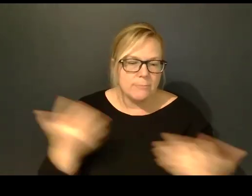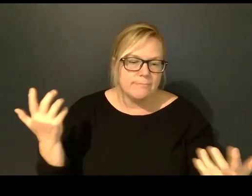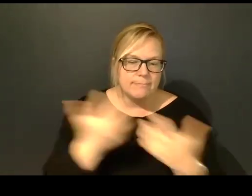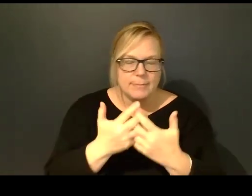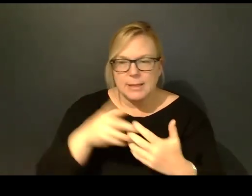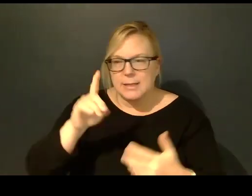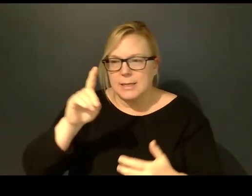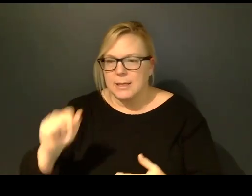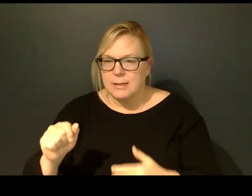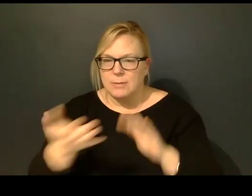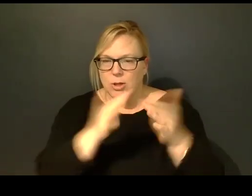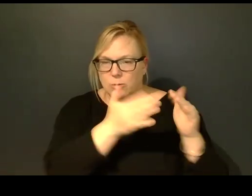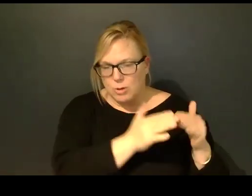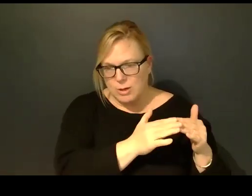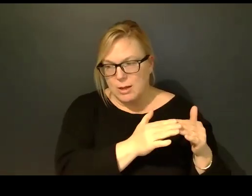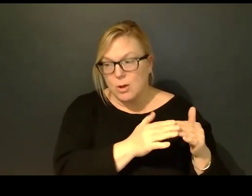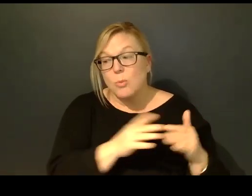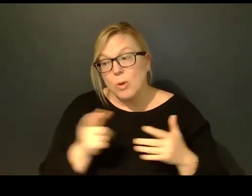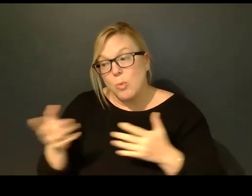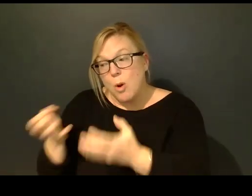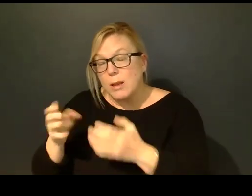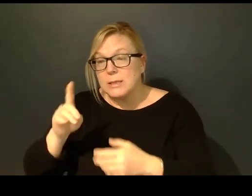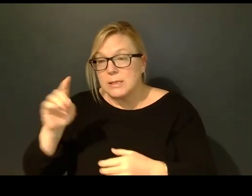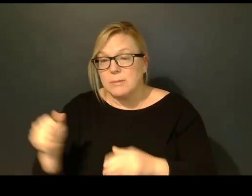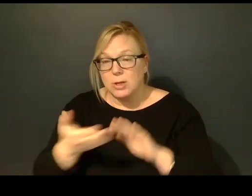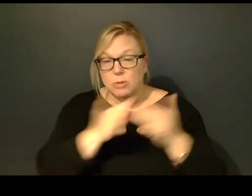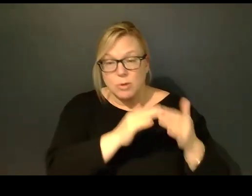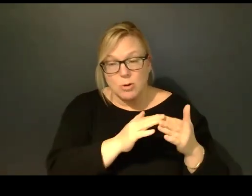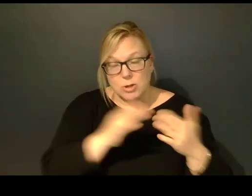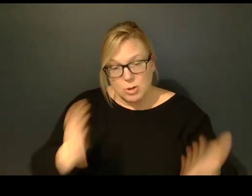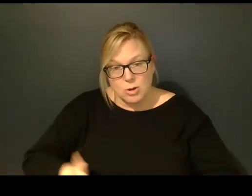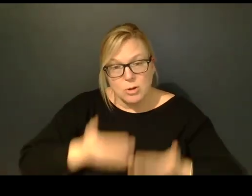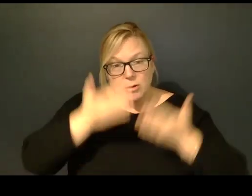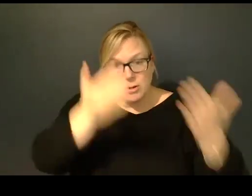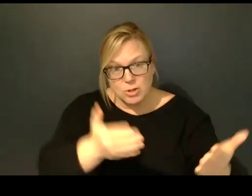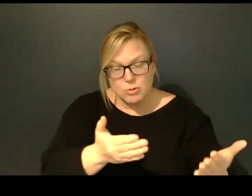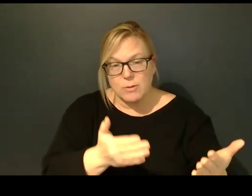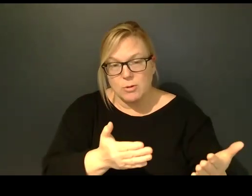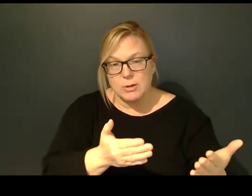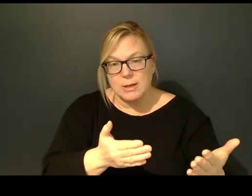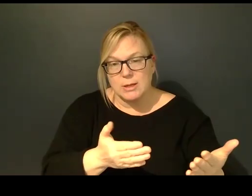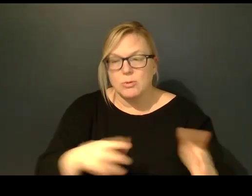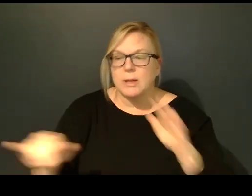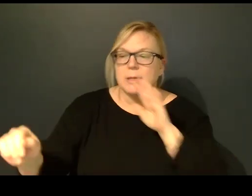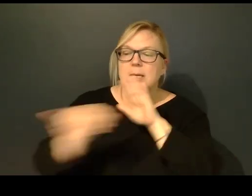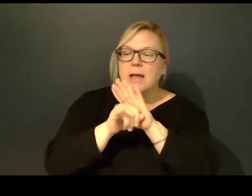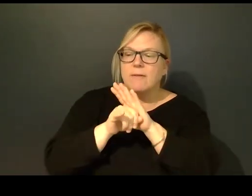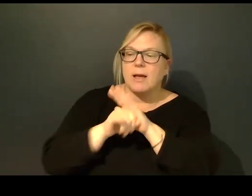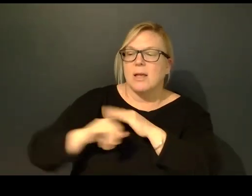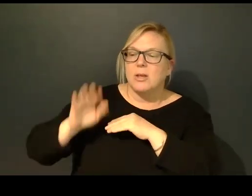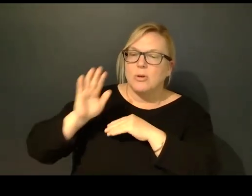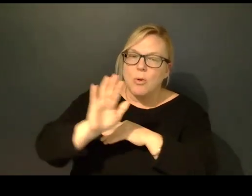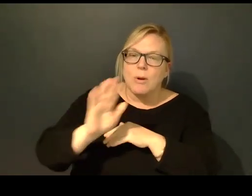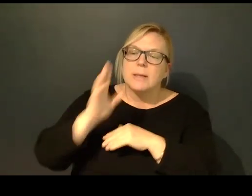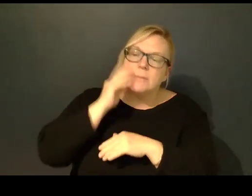to contribute through consultation to identify barriers and issues that they're experiencing, just like you've identified today,